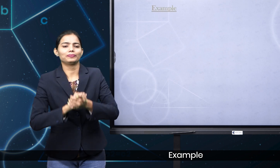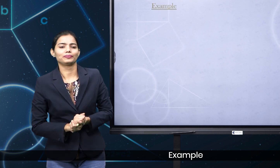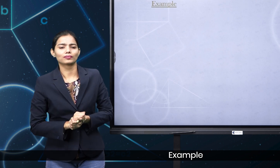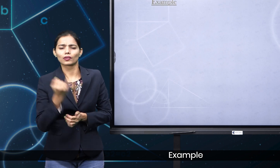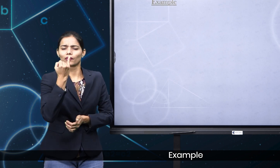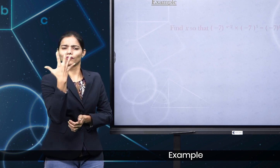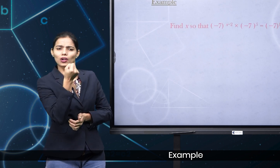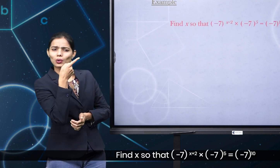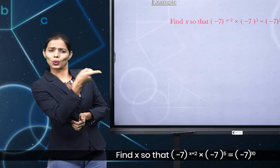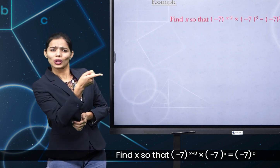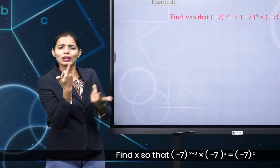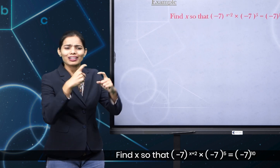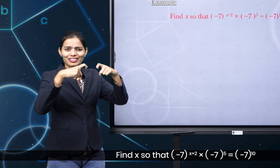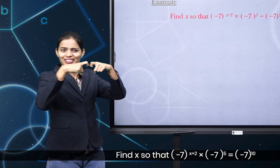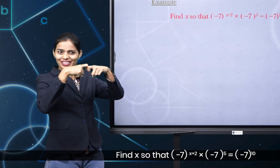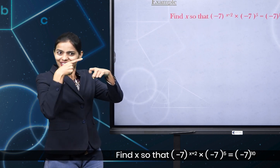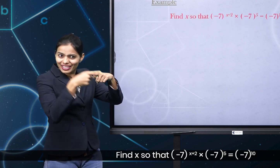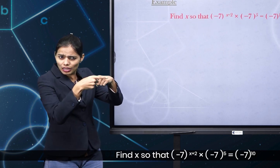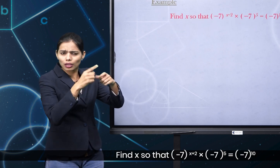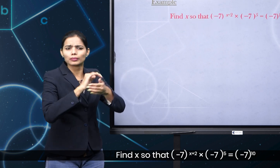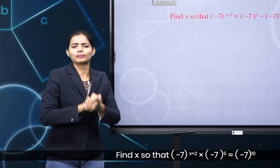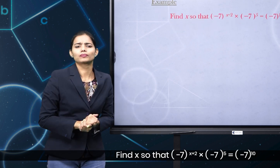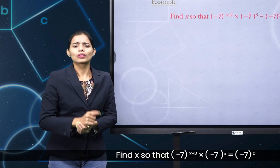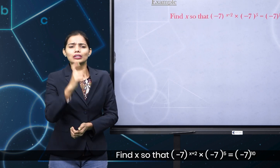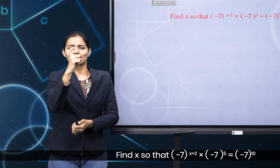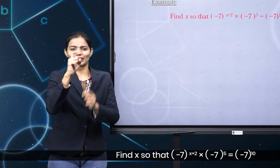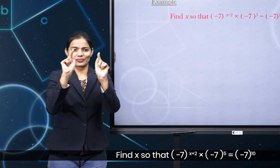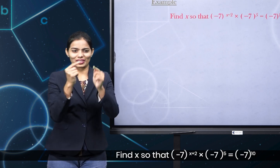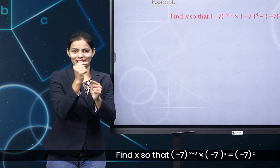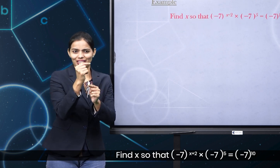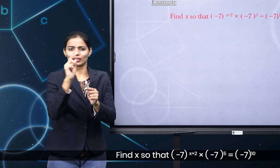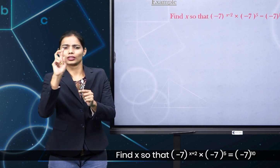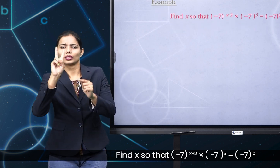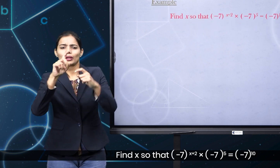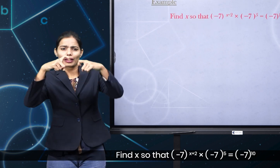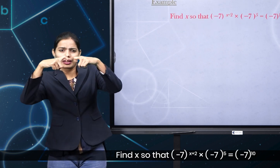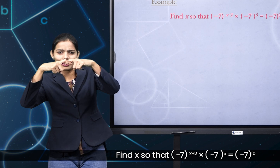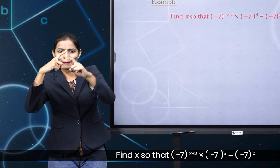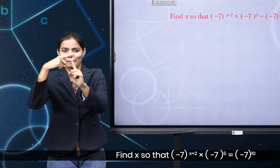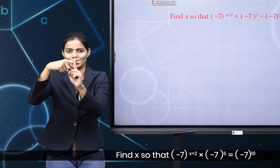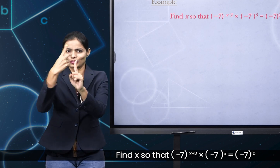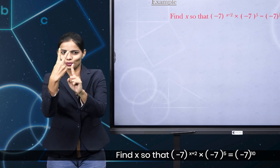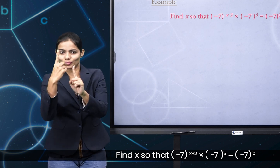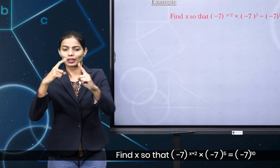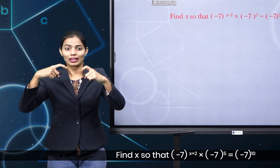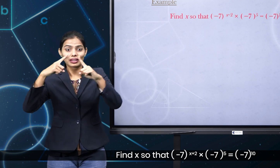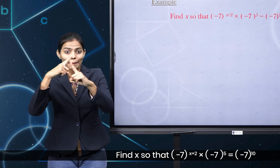Example. Find x so that minus 7 whole power x plus 2 into minus 7 whole power